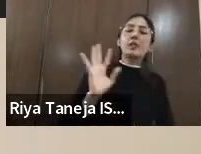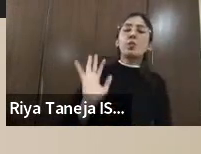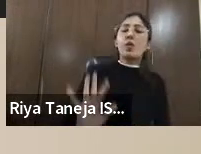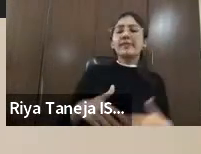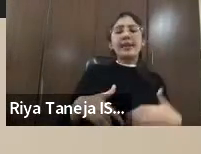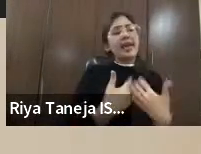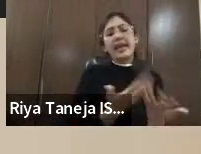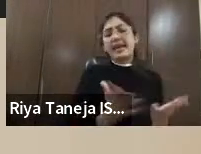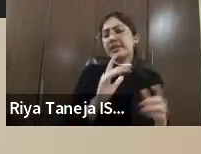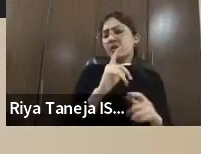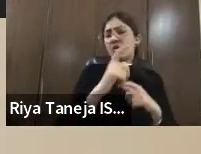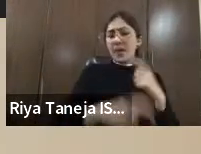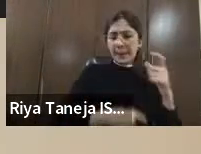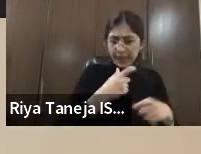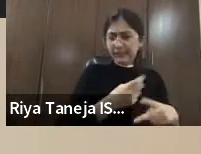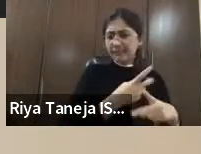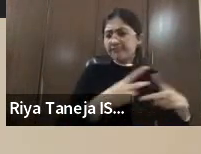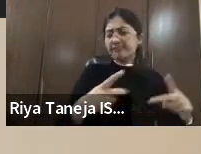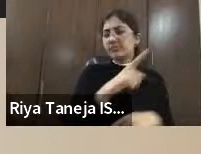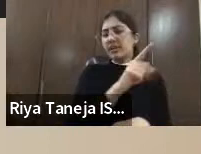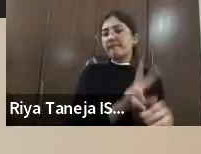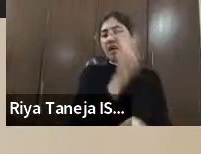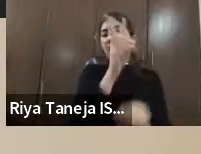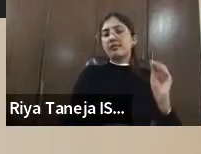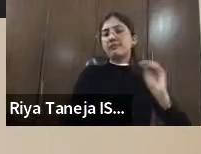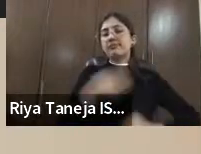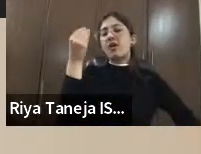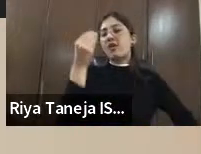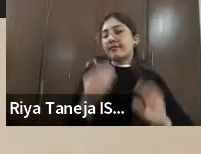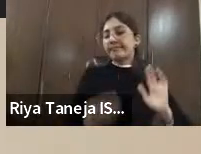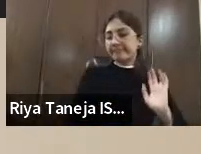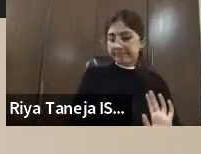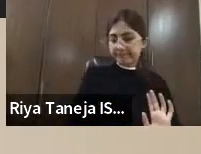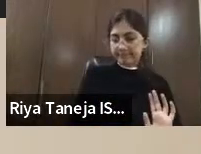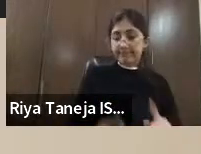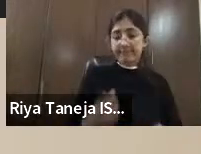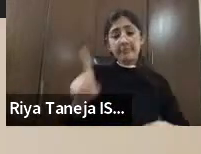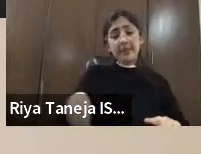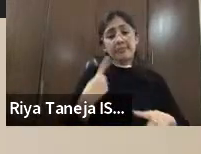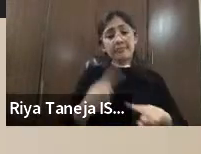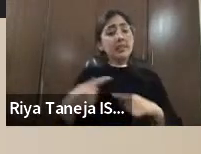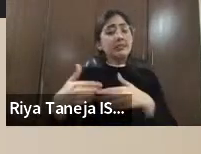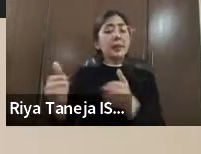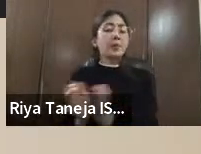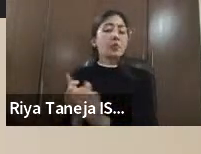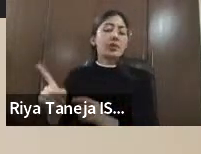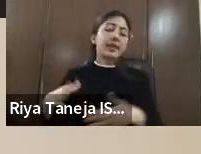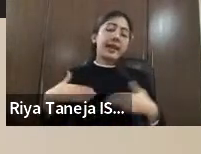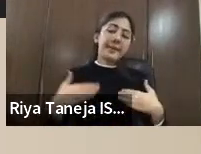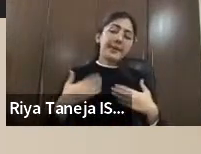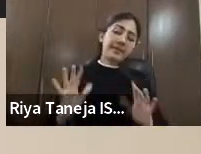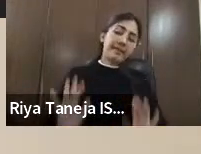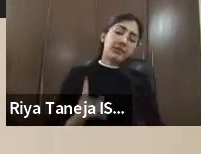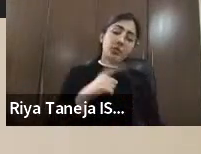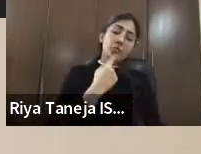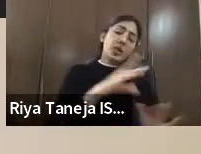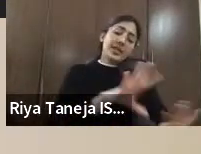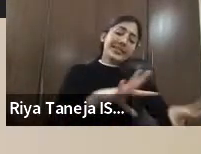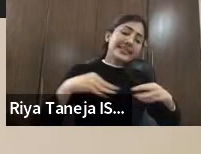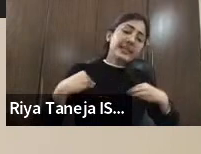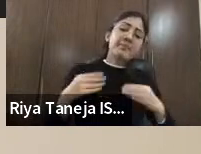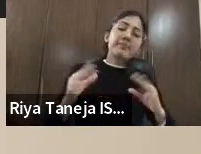any corporate organization and to the community itself who is accepting these